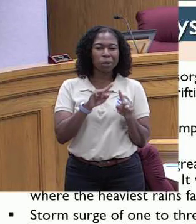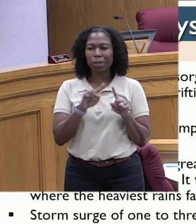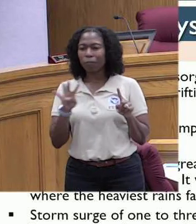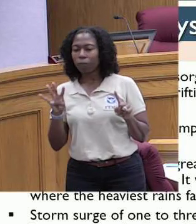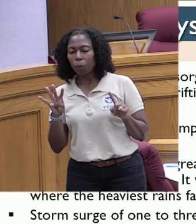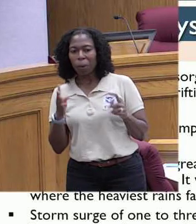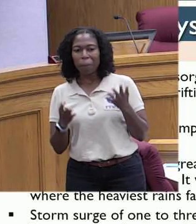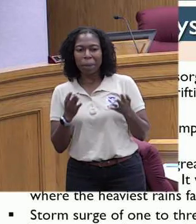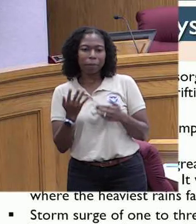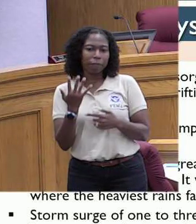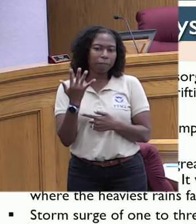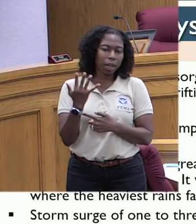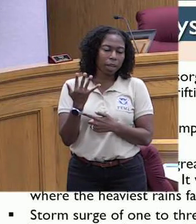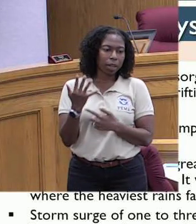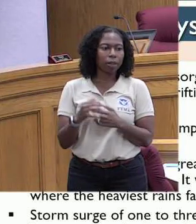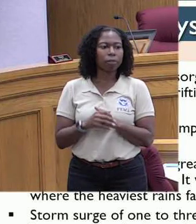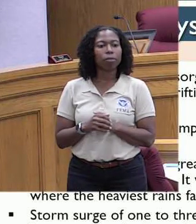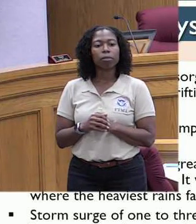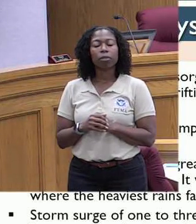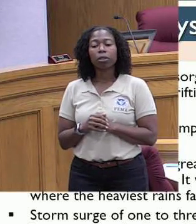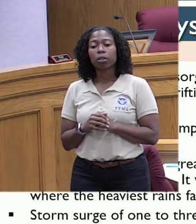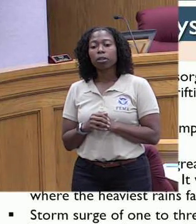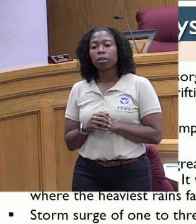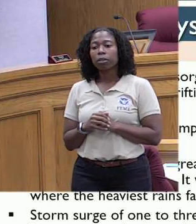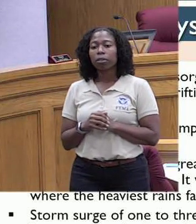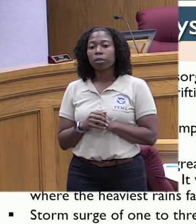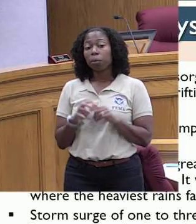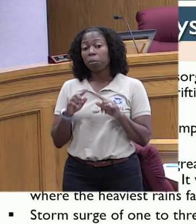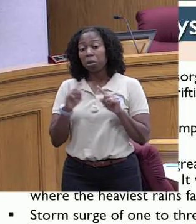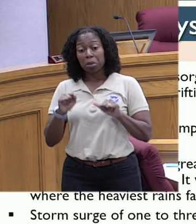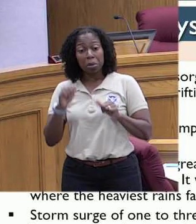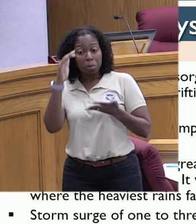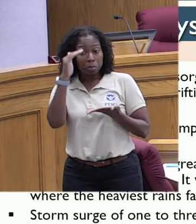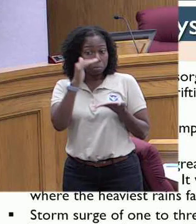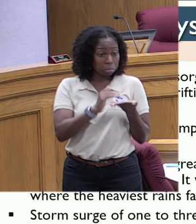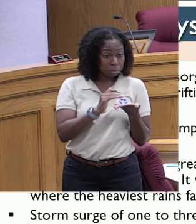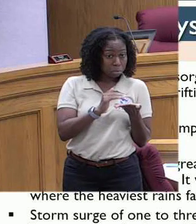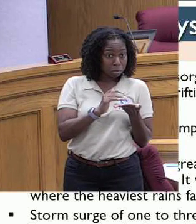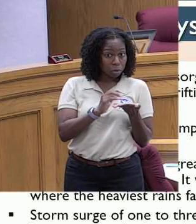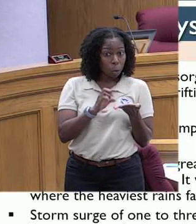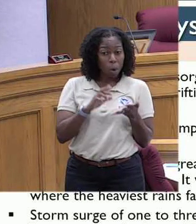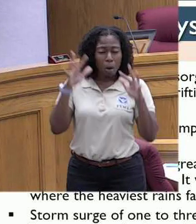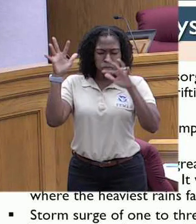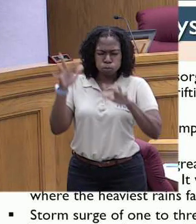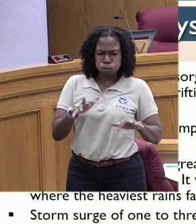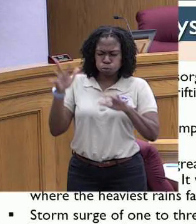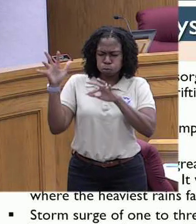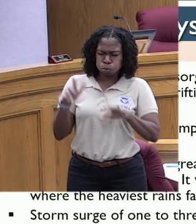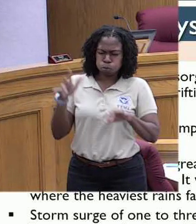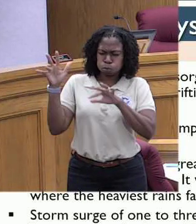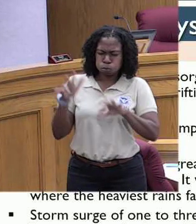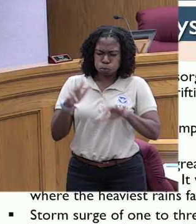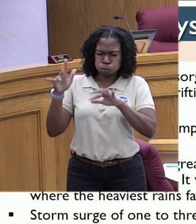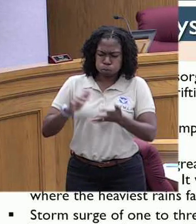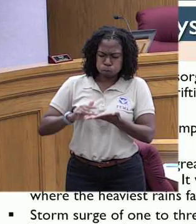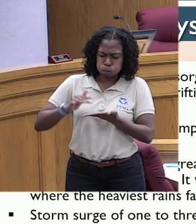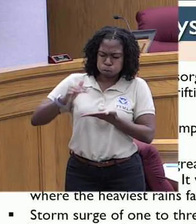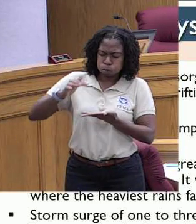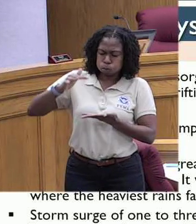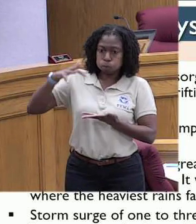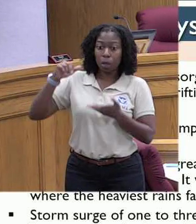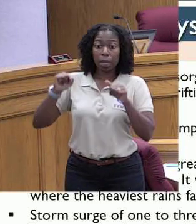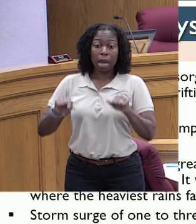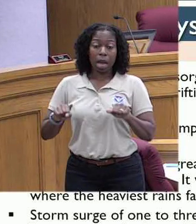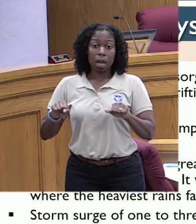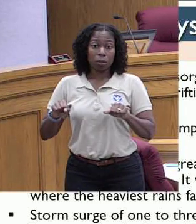But reality is we could have a big gust here and it could be a lot less than this, or we could get some rain bands moving in and we could get higher numbers. So it's still